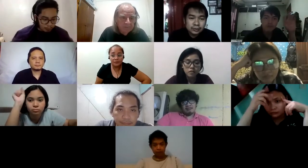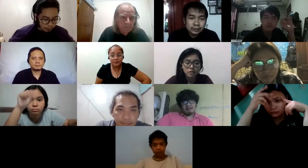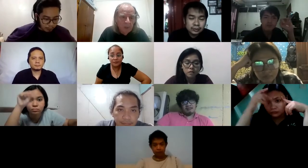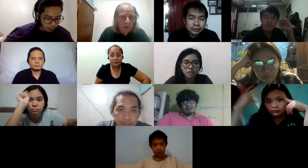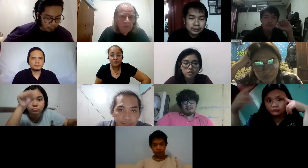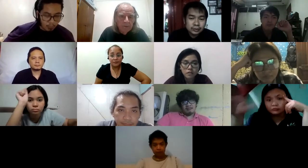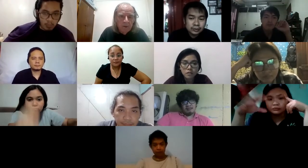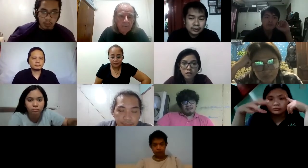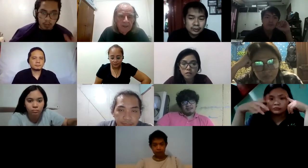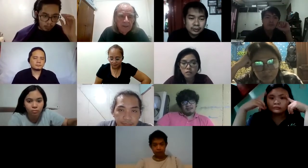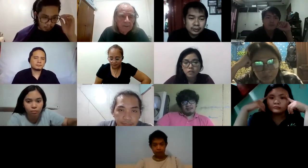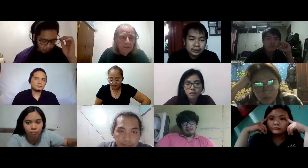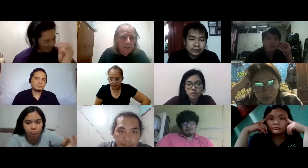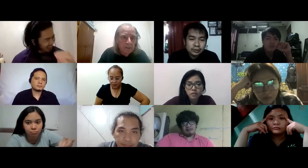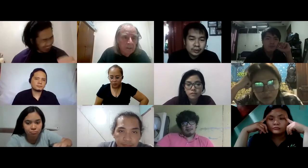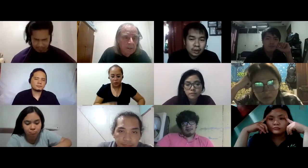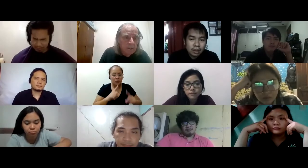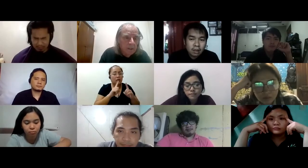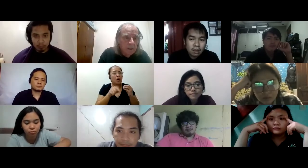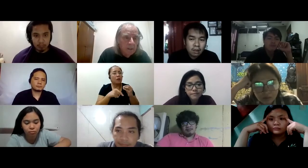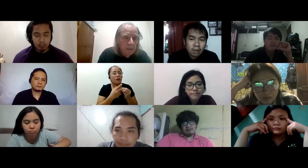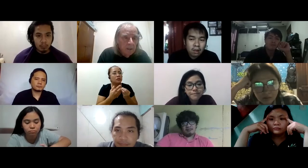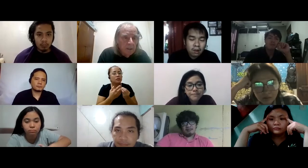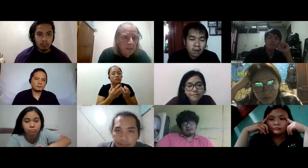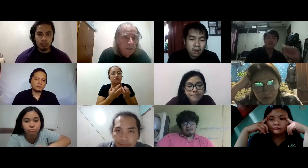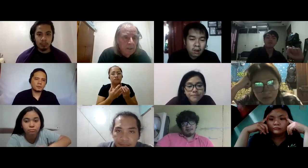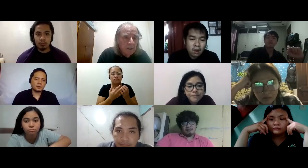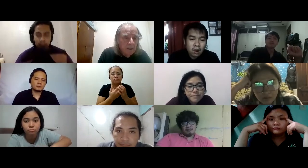Okay. We talk about the